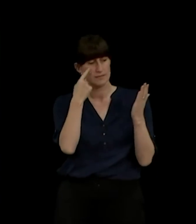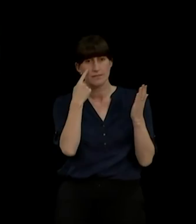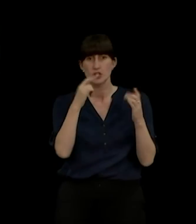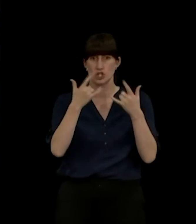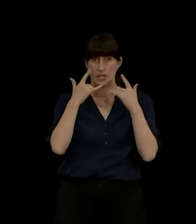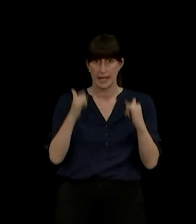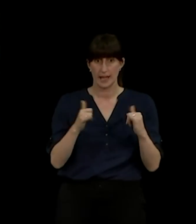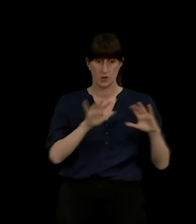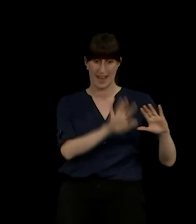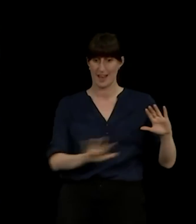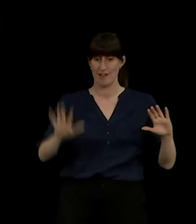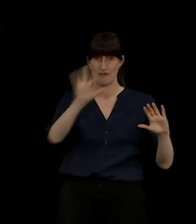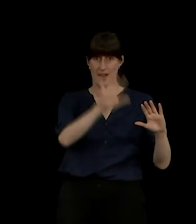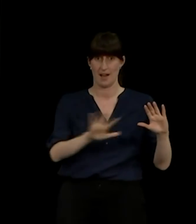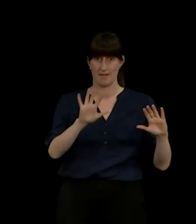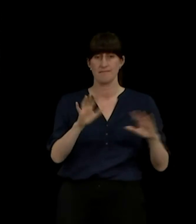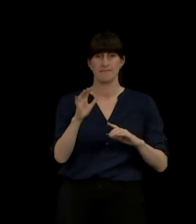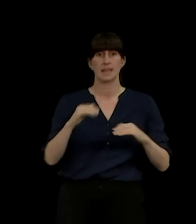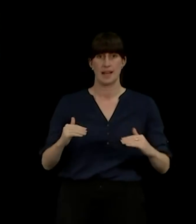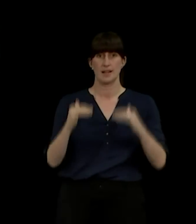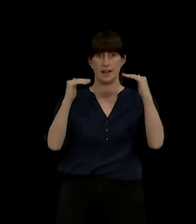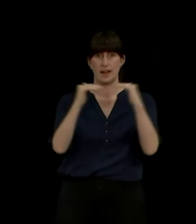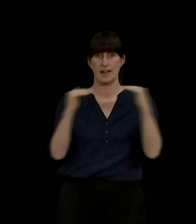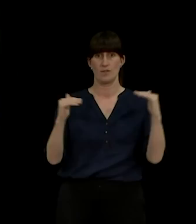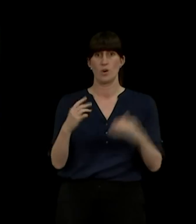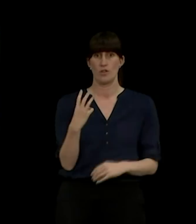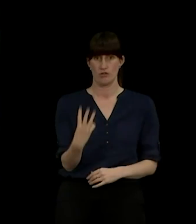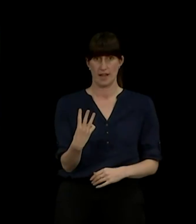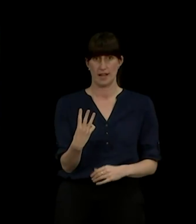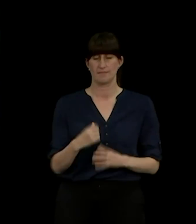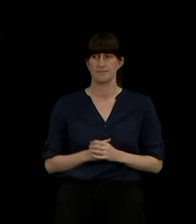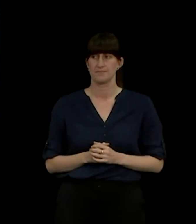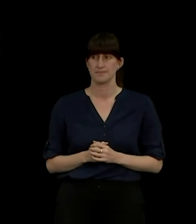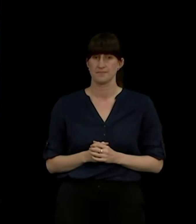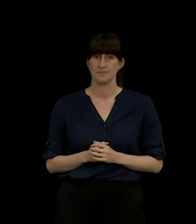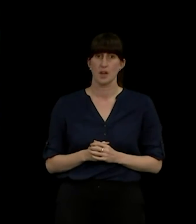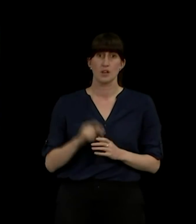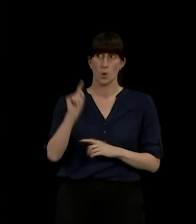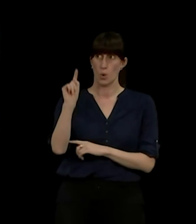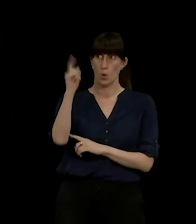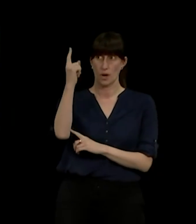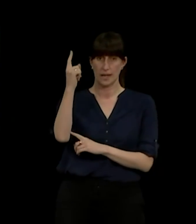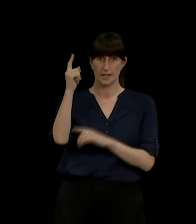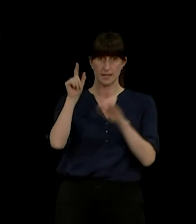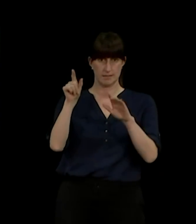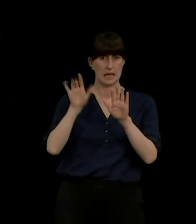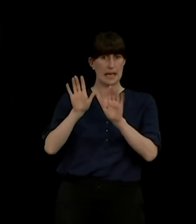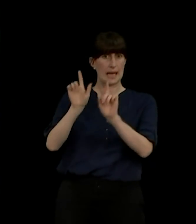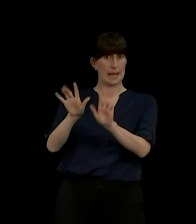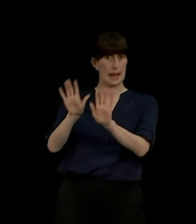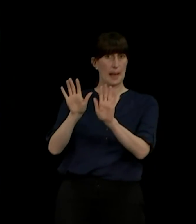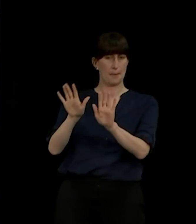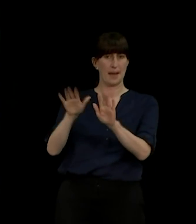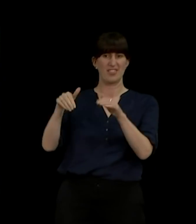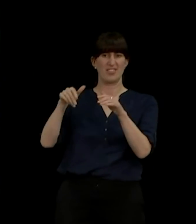boundary areas. In terms of management of the boundary, in this case, Auckland's boundary will remain in